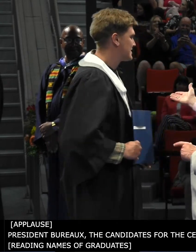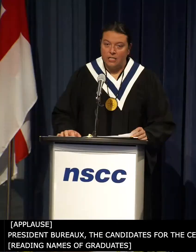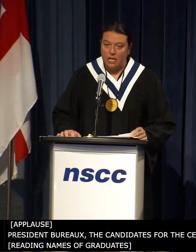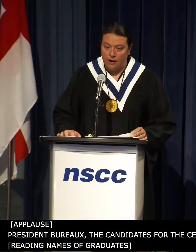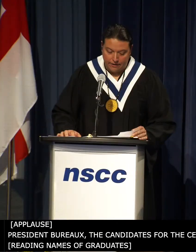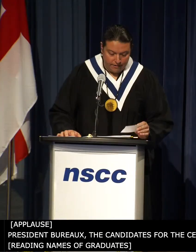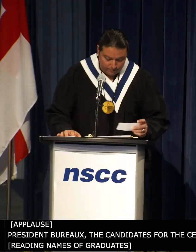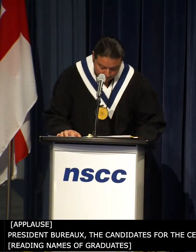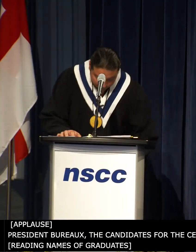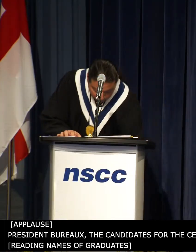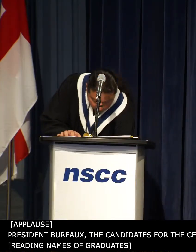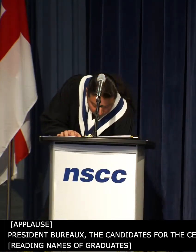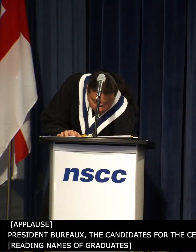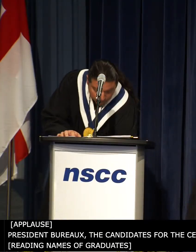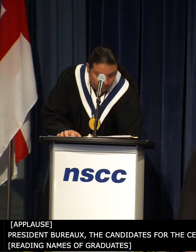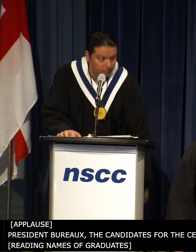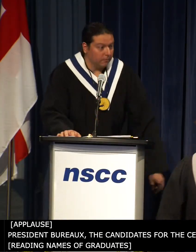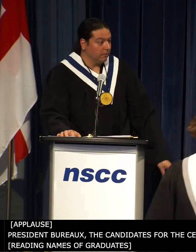Colton Clark.